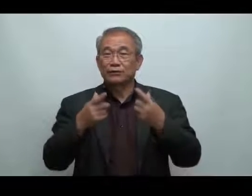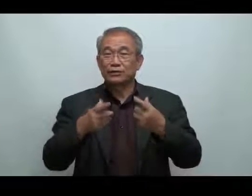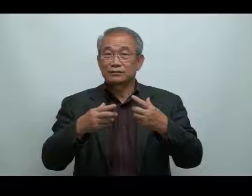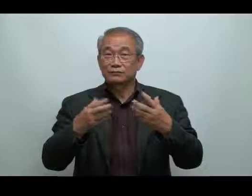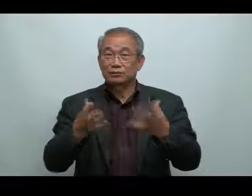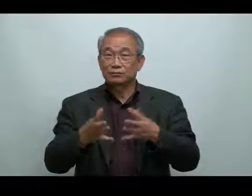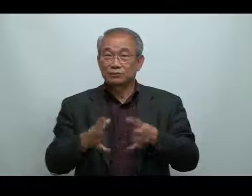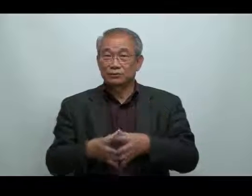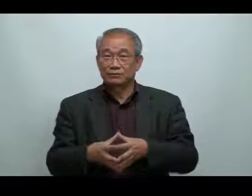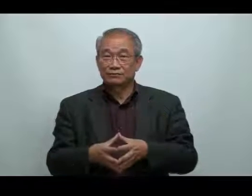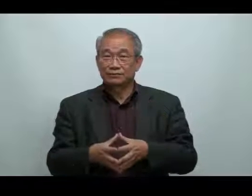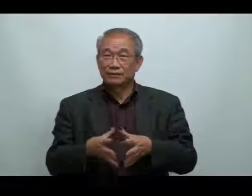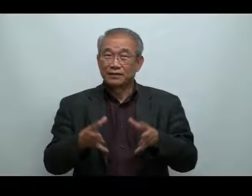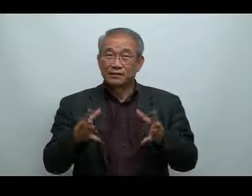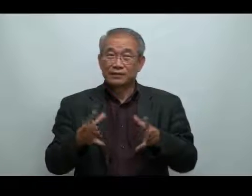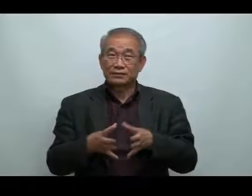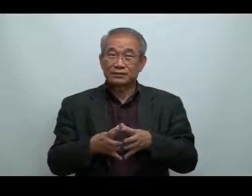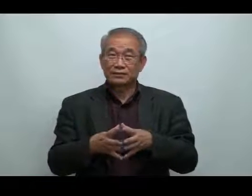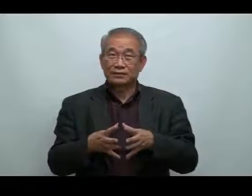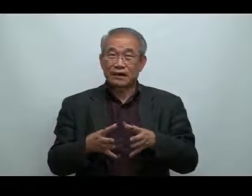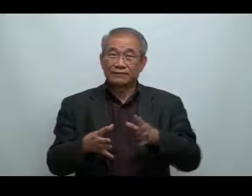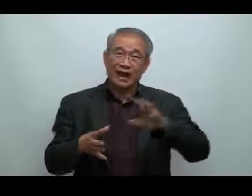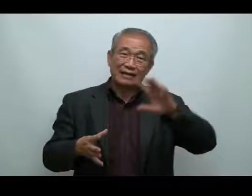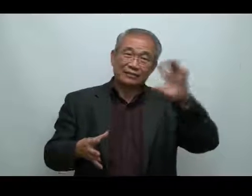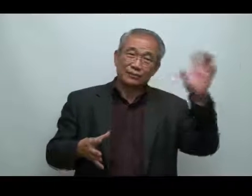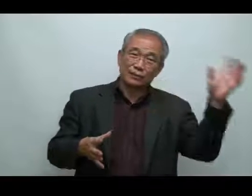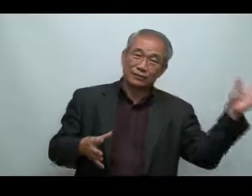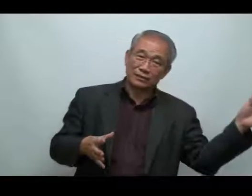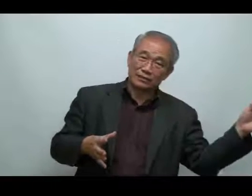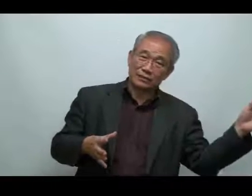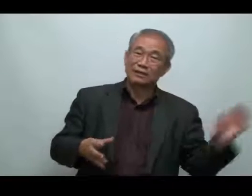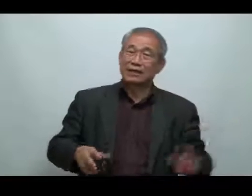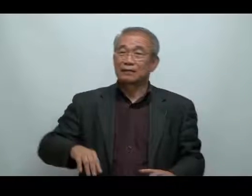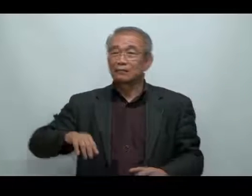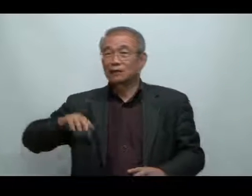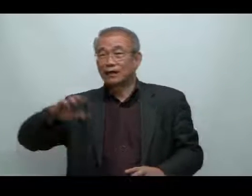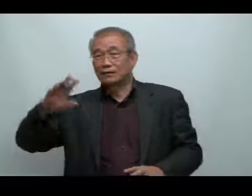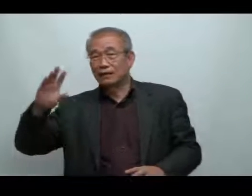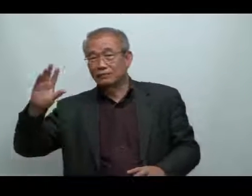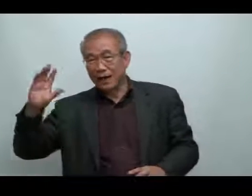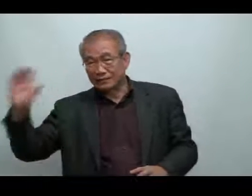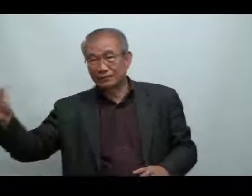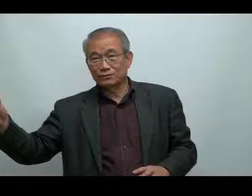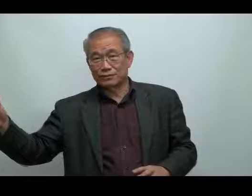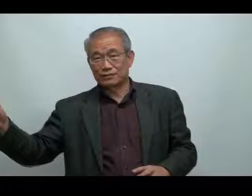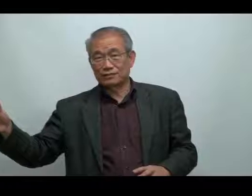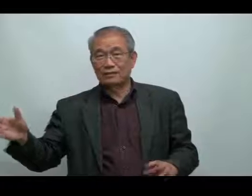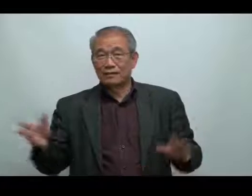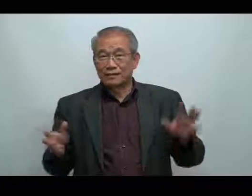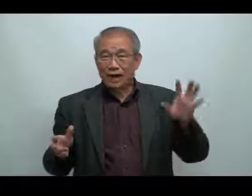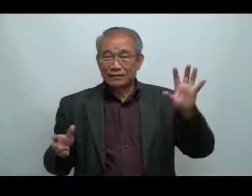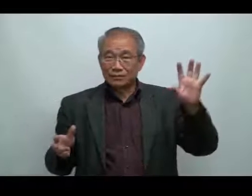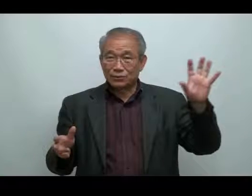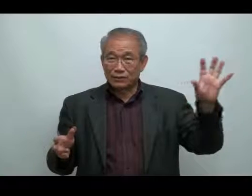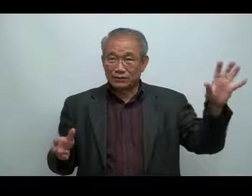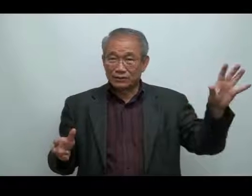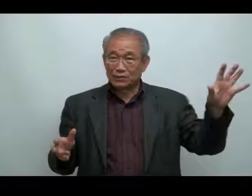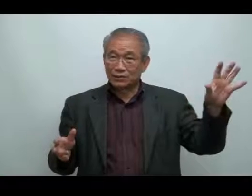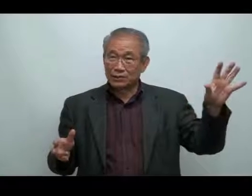voice most beautiful. Resonance have ideal resonance and practical resonance. Ideal resonance is when